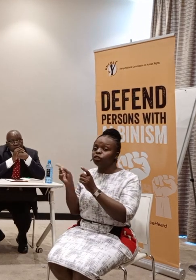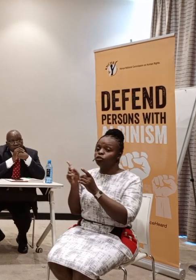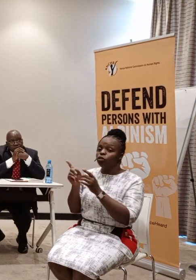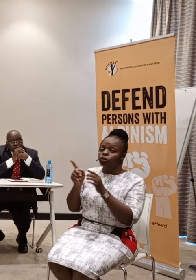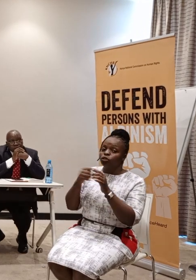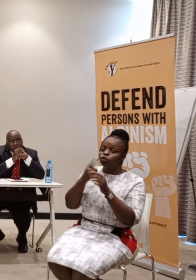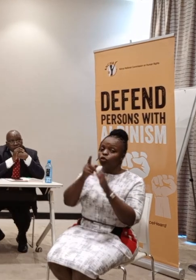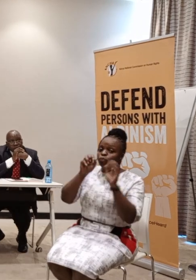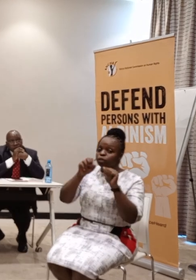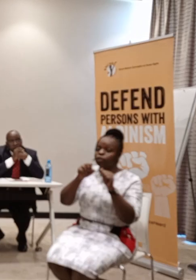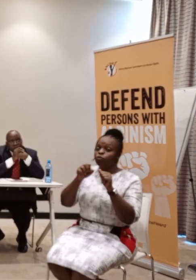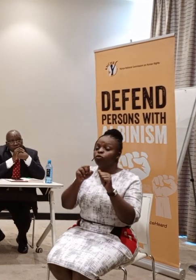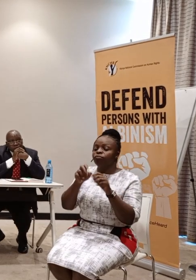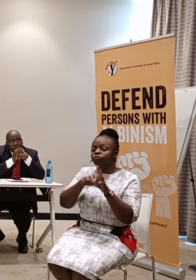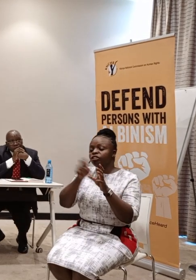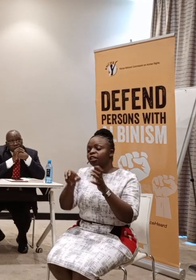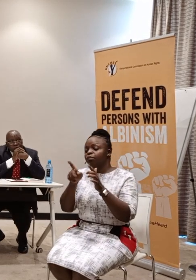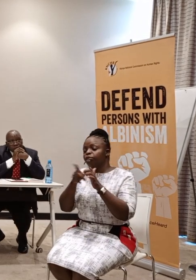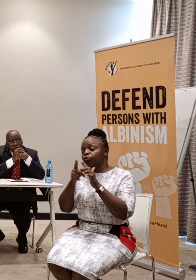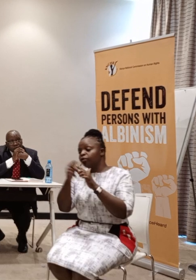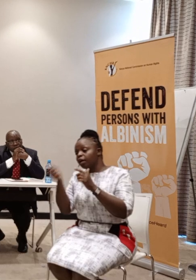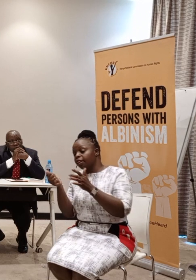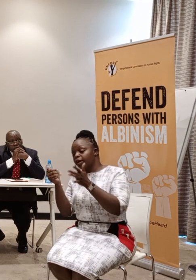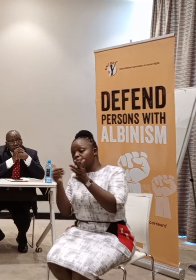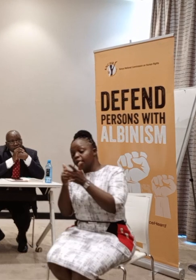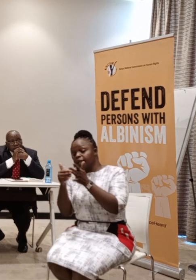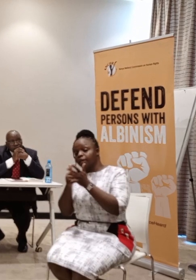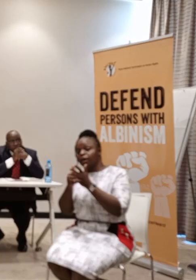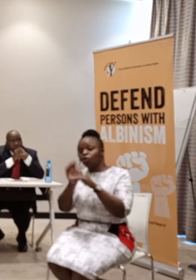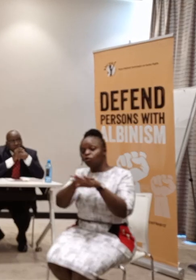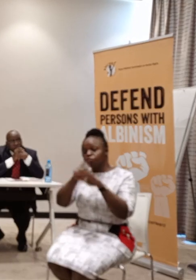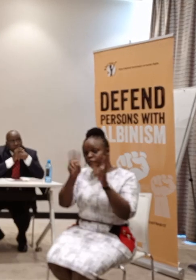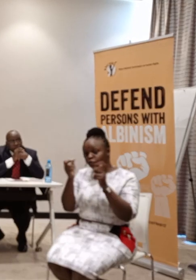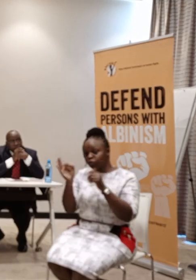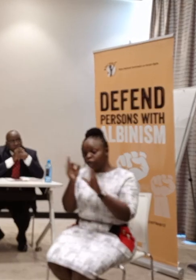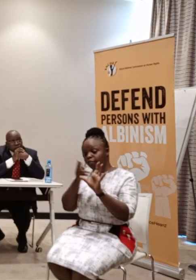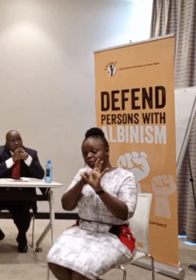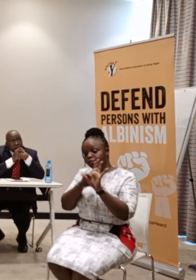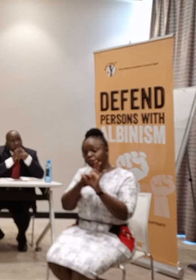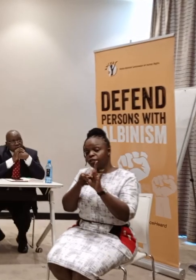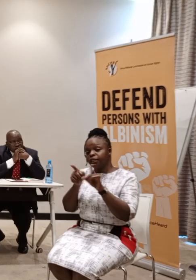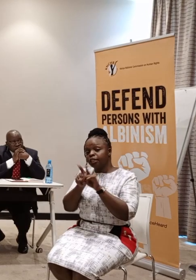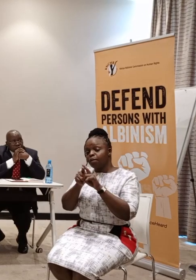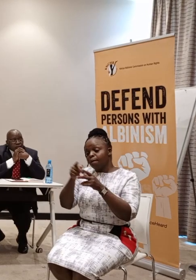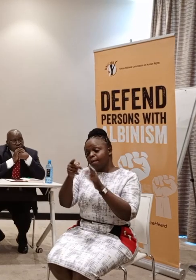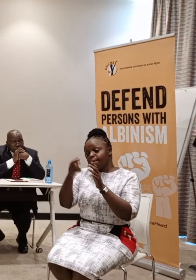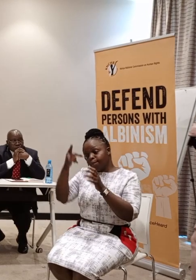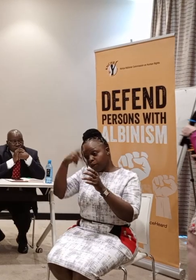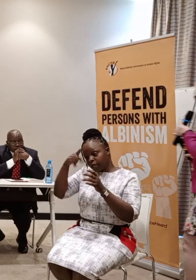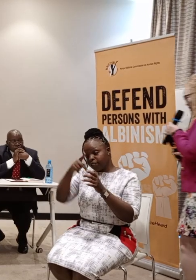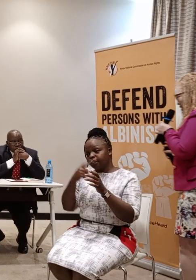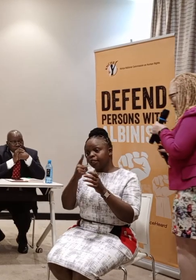to another barrier that is on the issue of participation and policy and say representation matters.